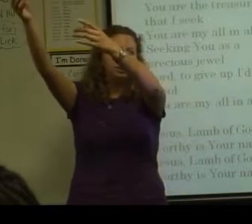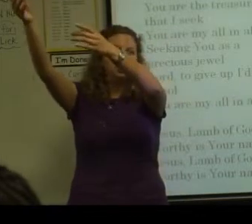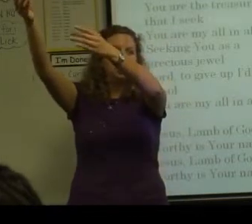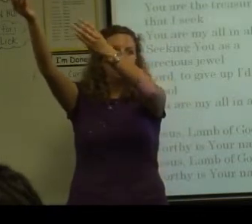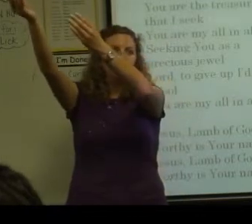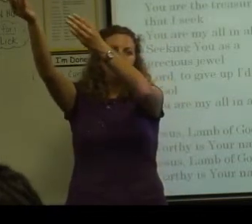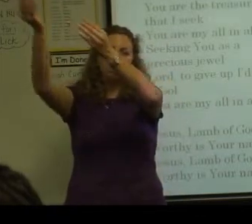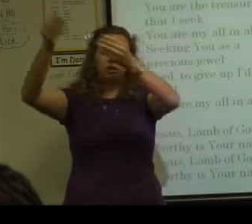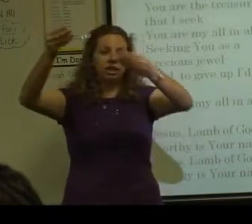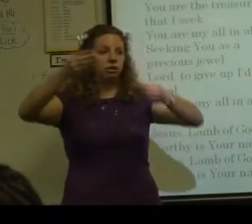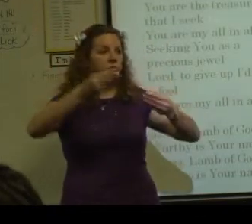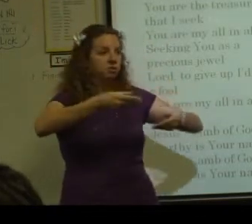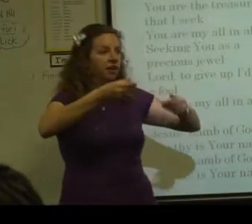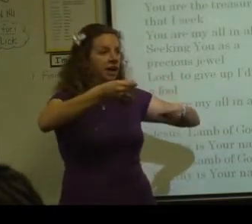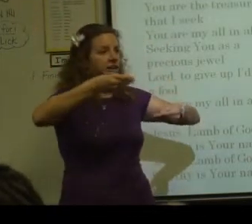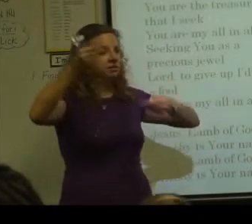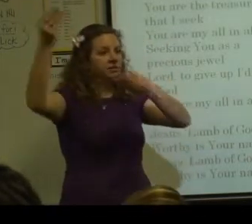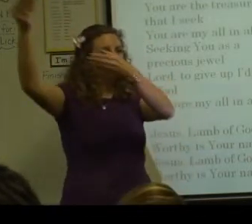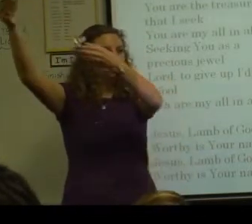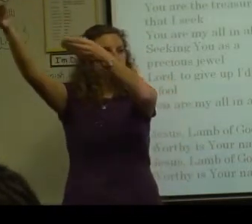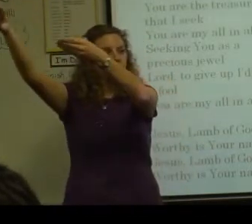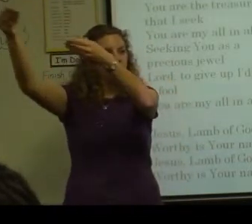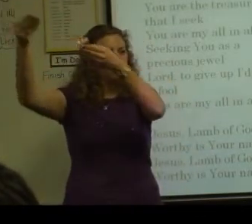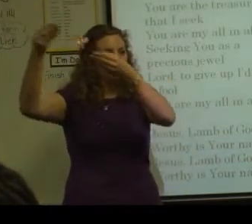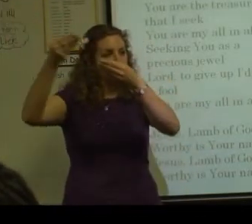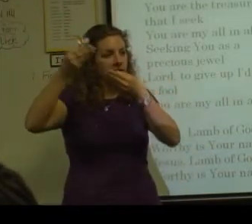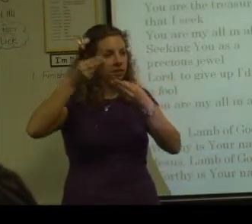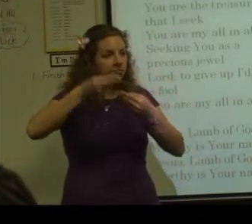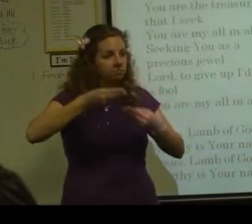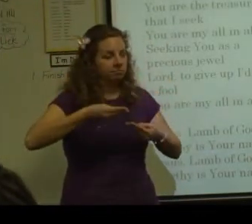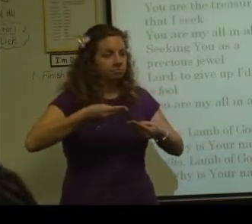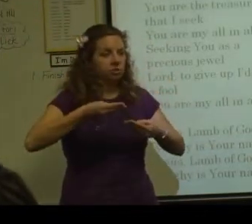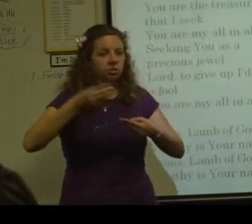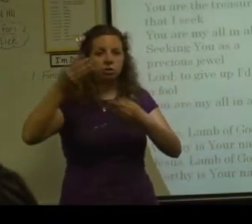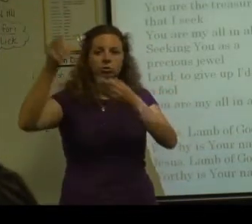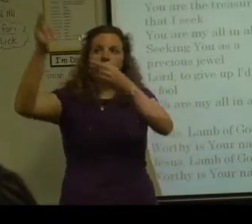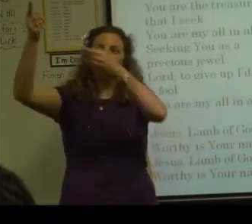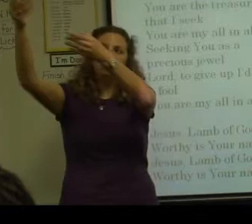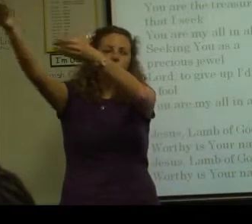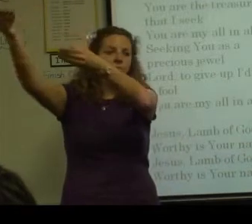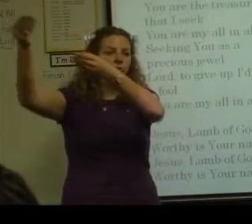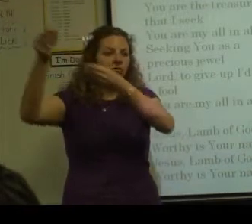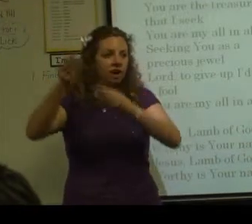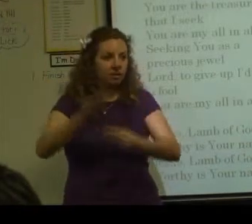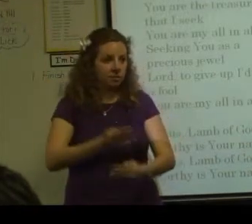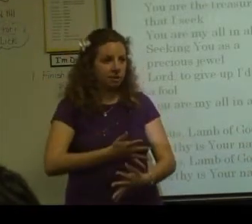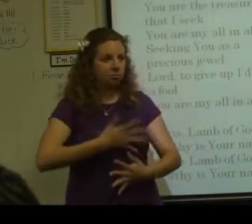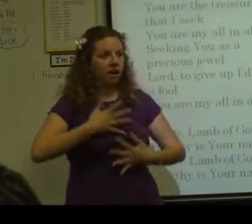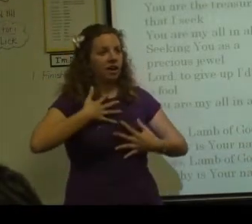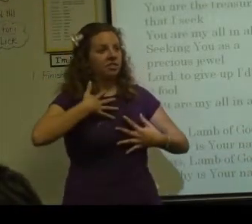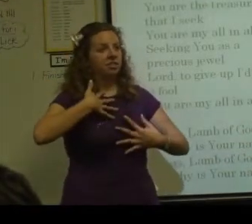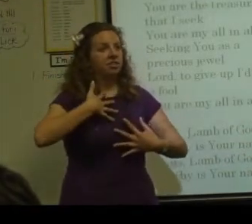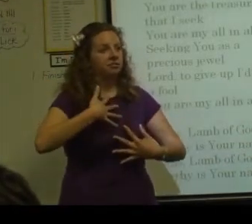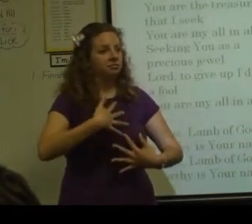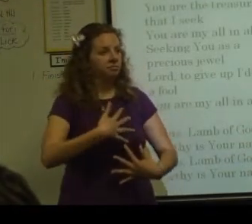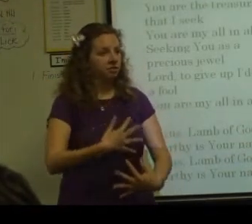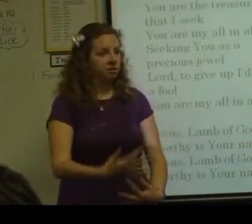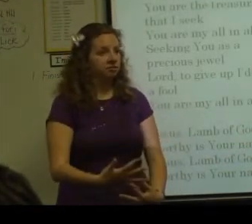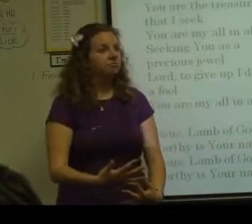And so, or like you provide, if you do provide this way. So you provide me a breath.